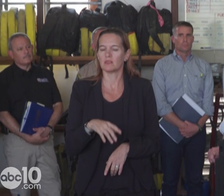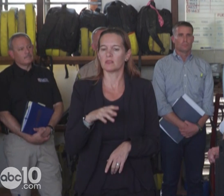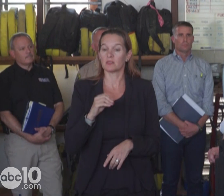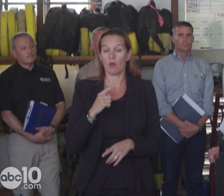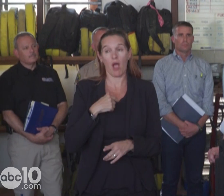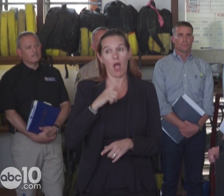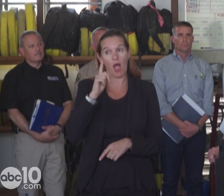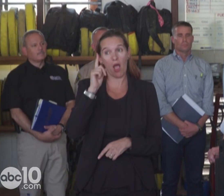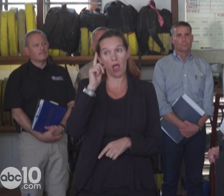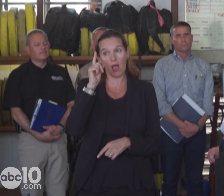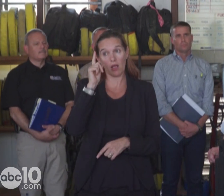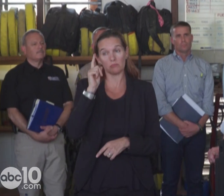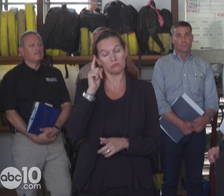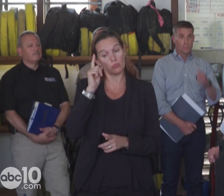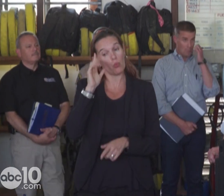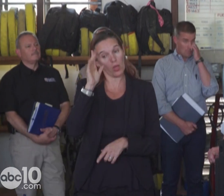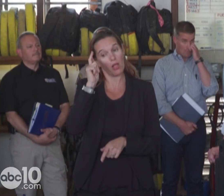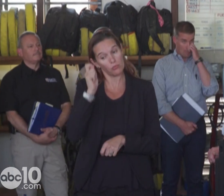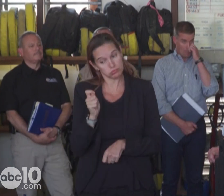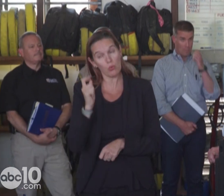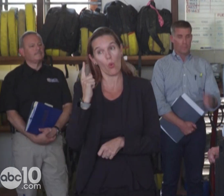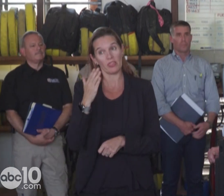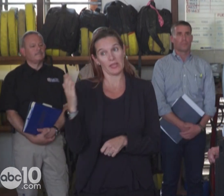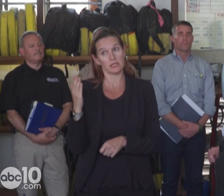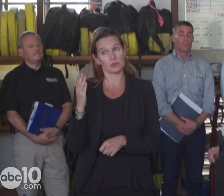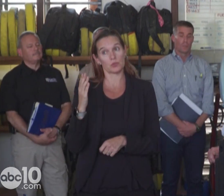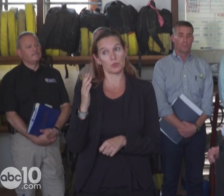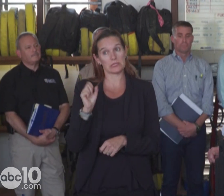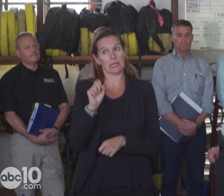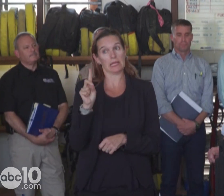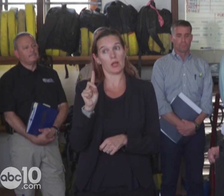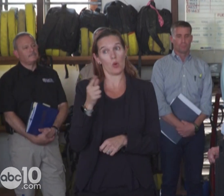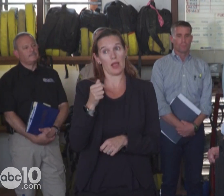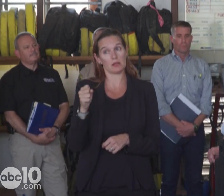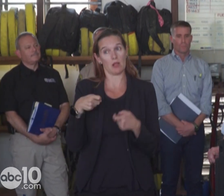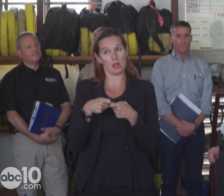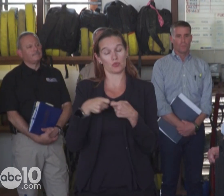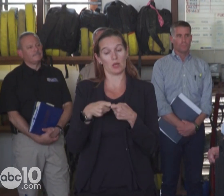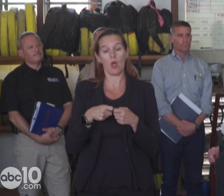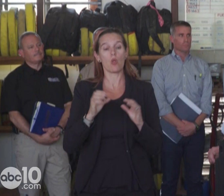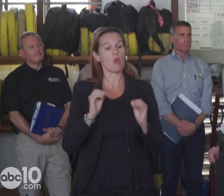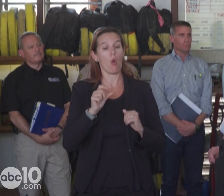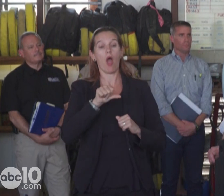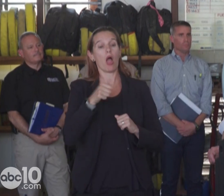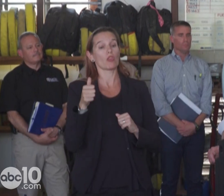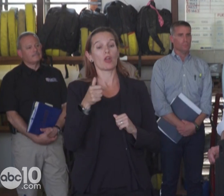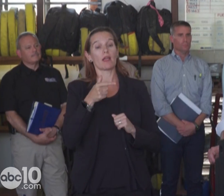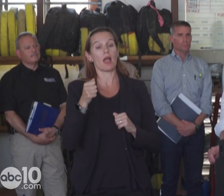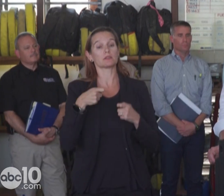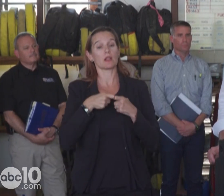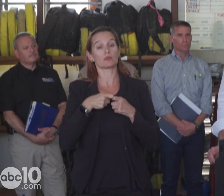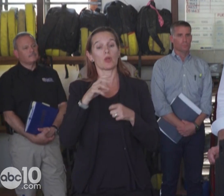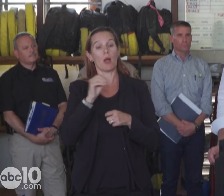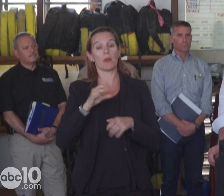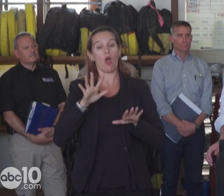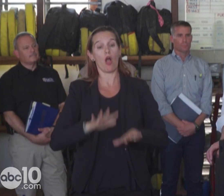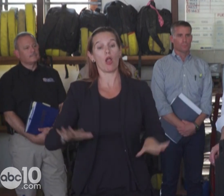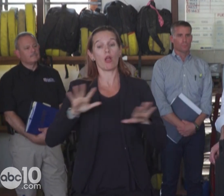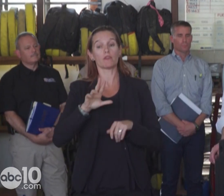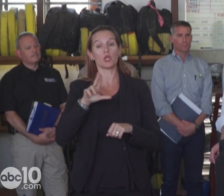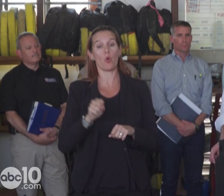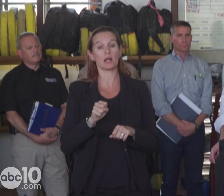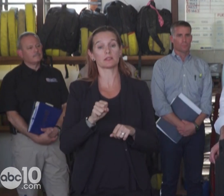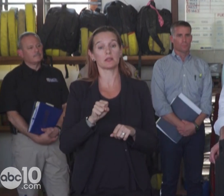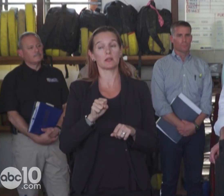Diego Gas and Electric this. No other utility, arguably in the country, is more successful in